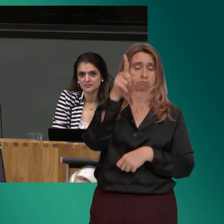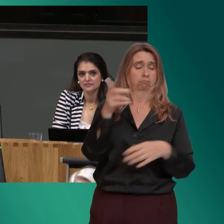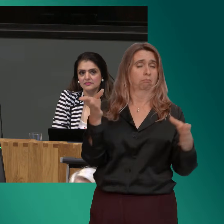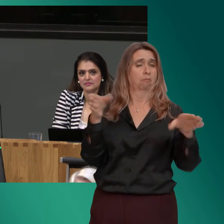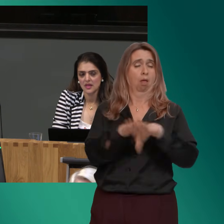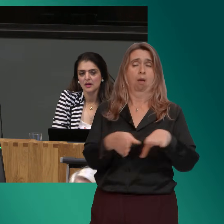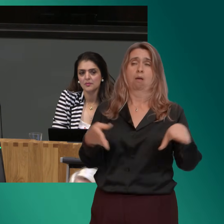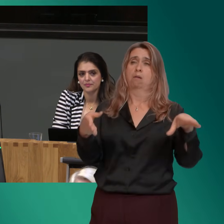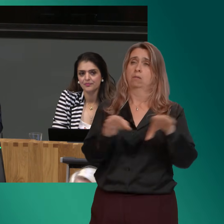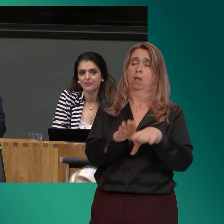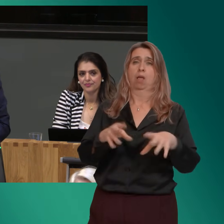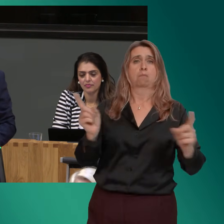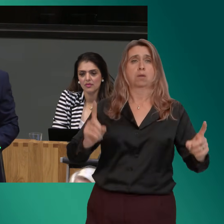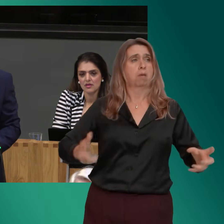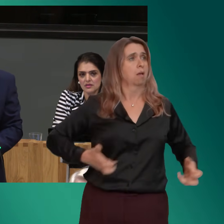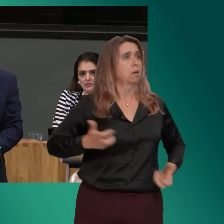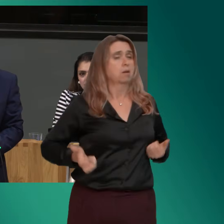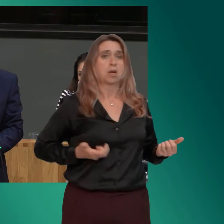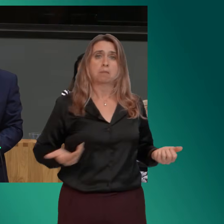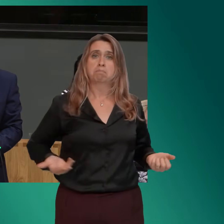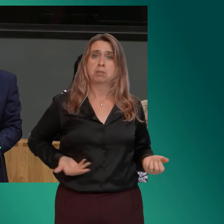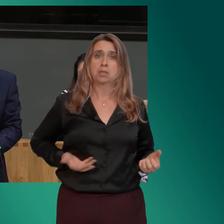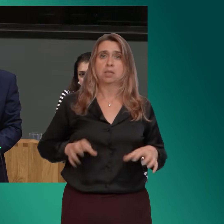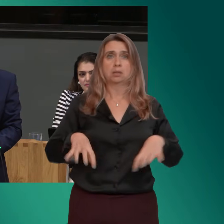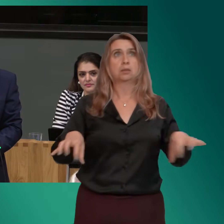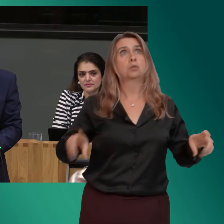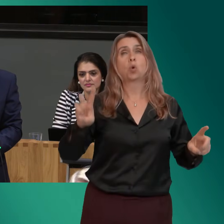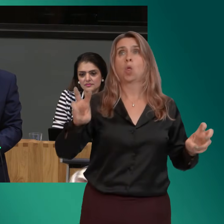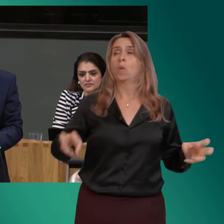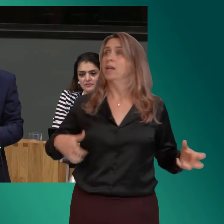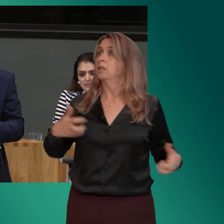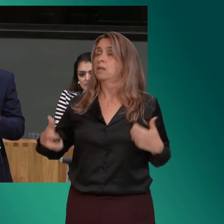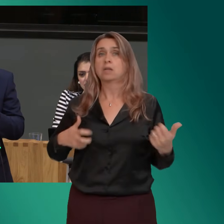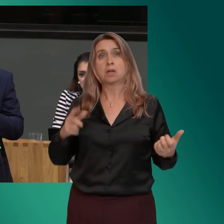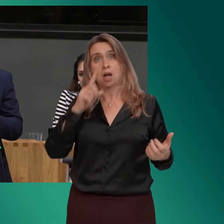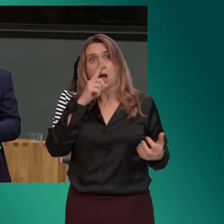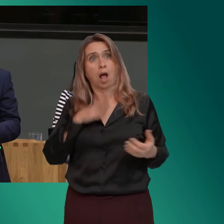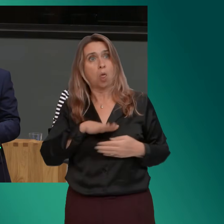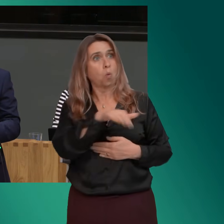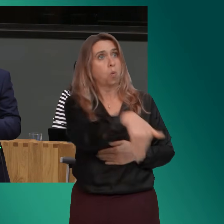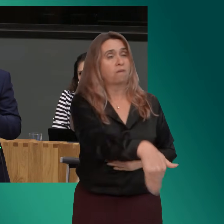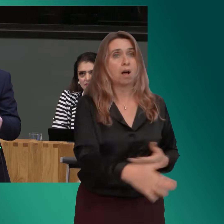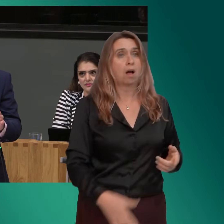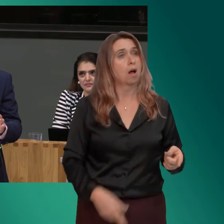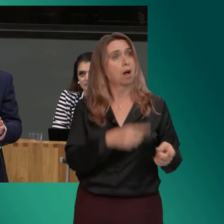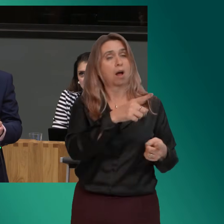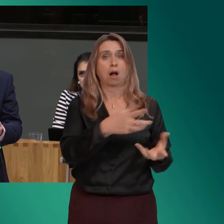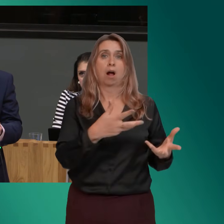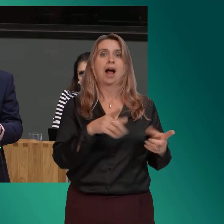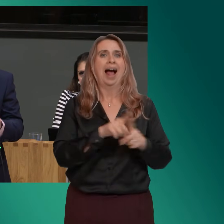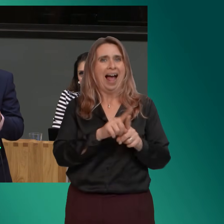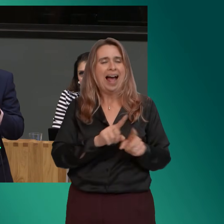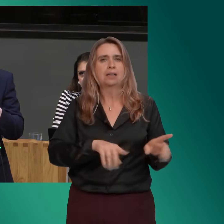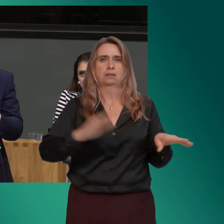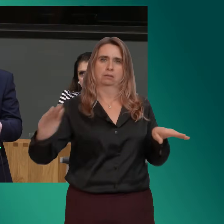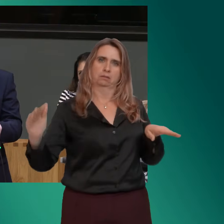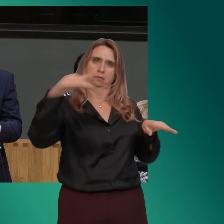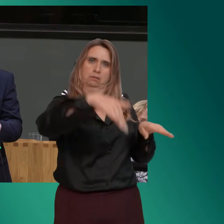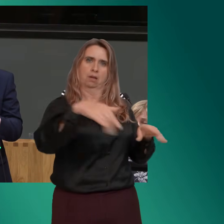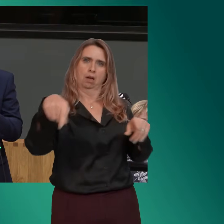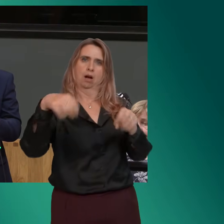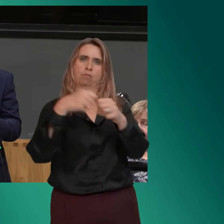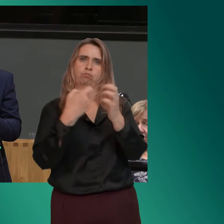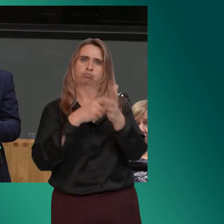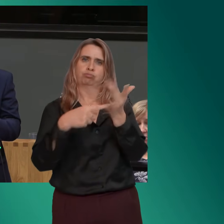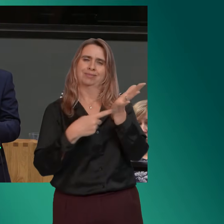commuters and businesses across North Wales. And of course, that bridge and the Britannia Bridge serve an island